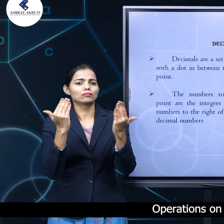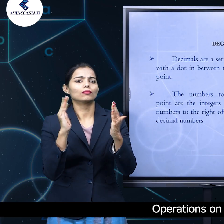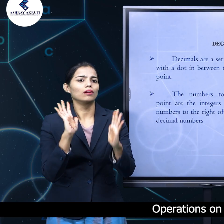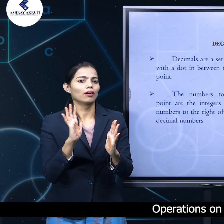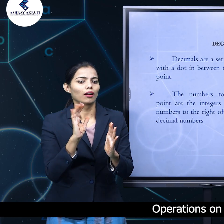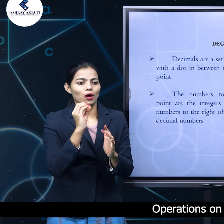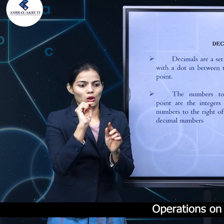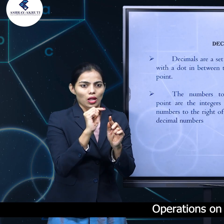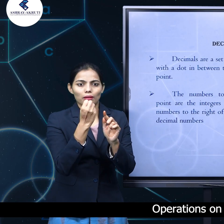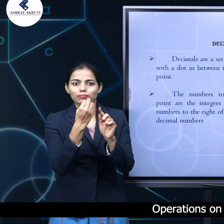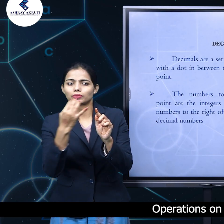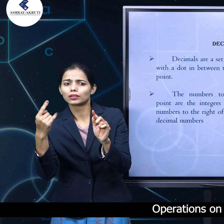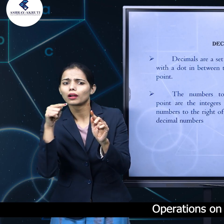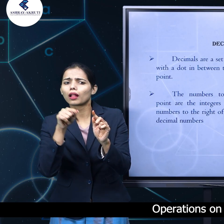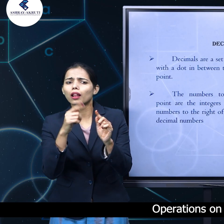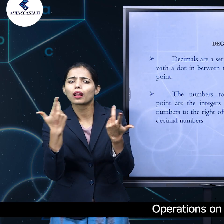on decimals, etc.